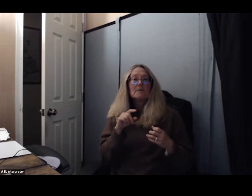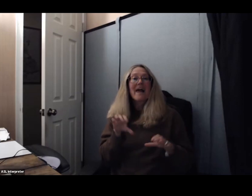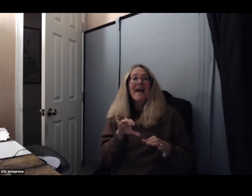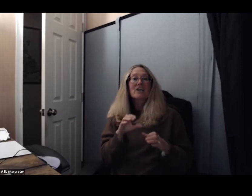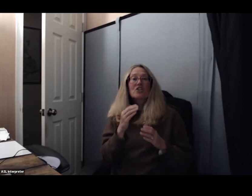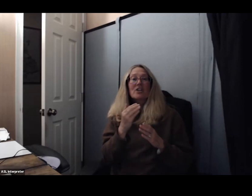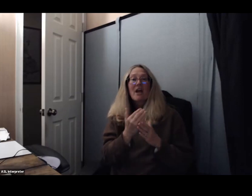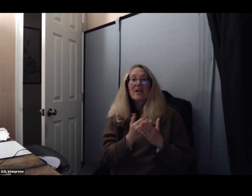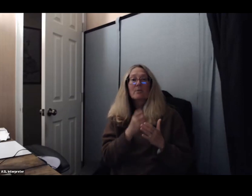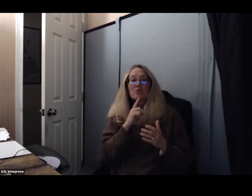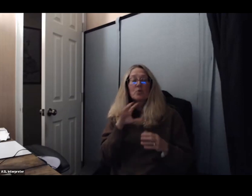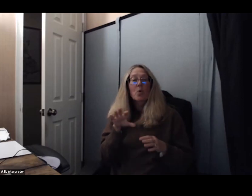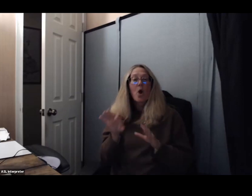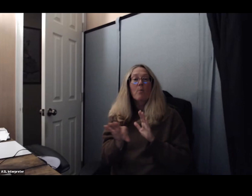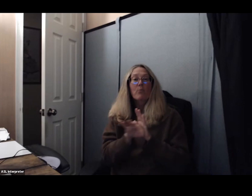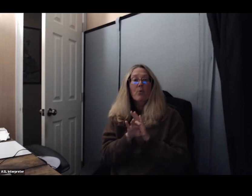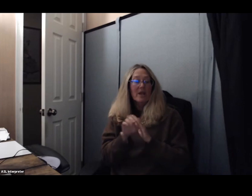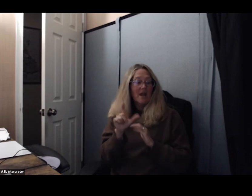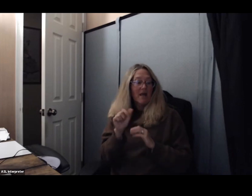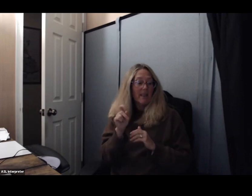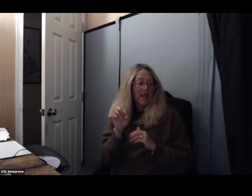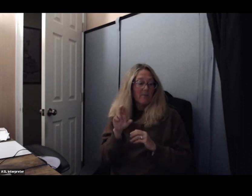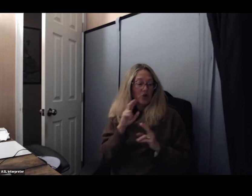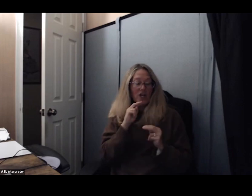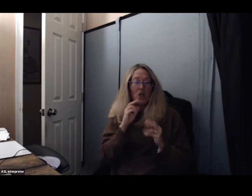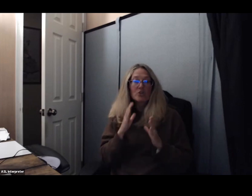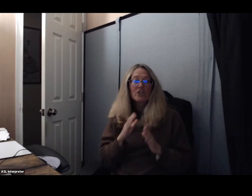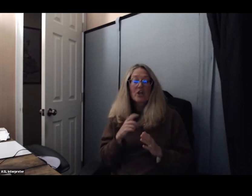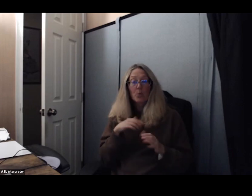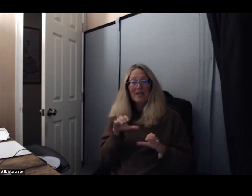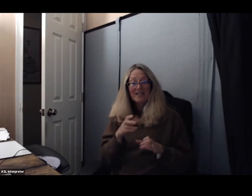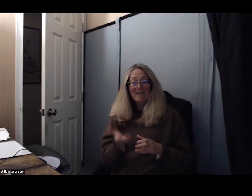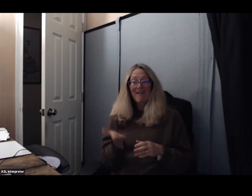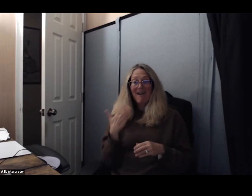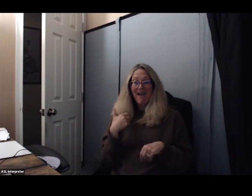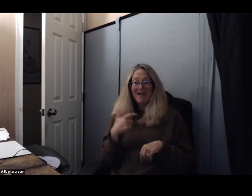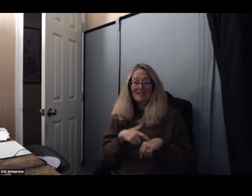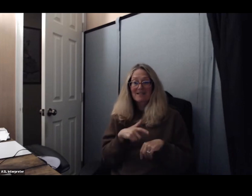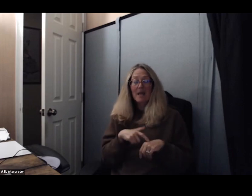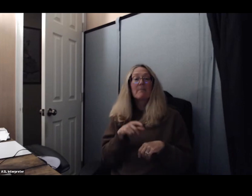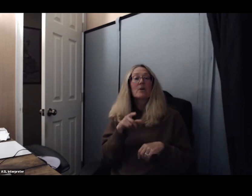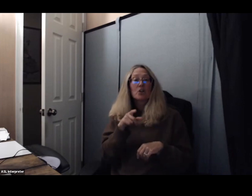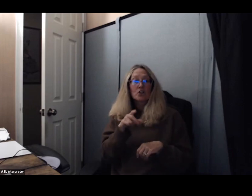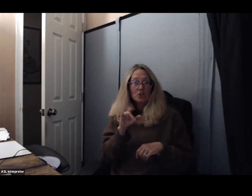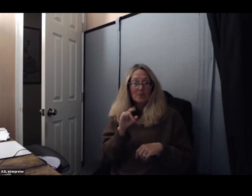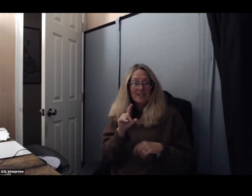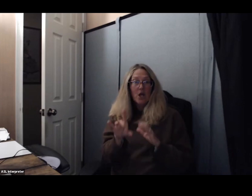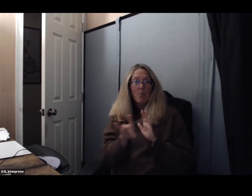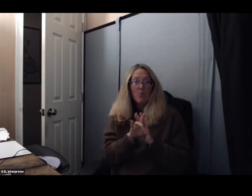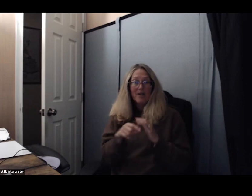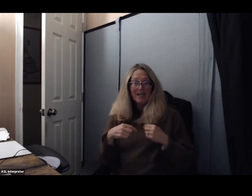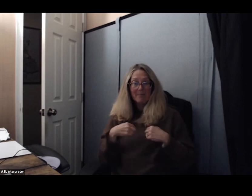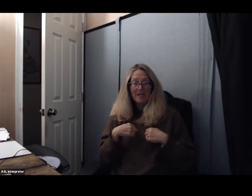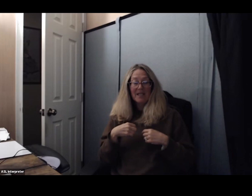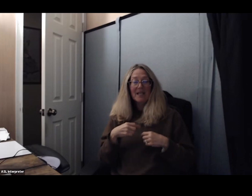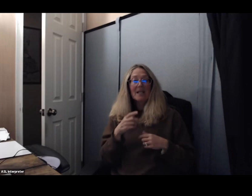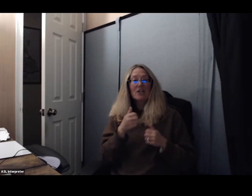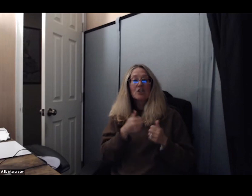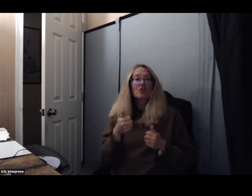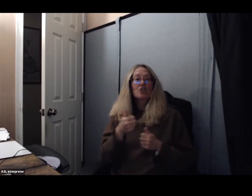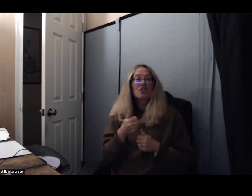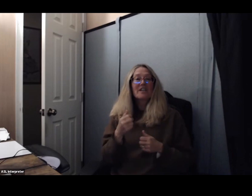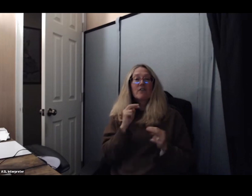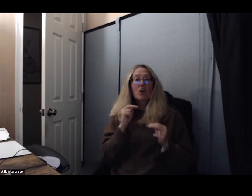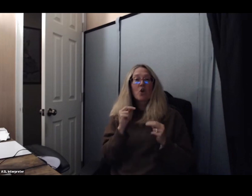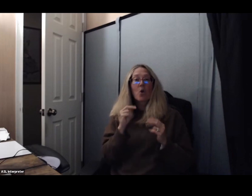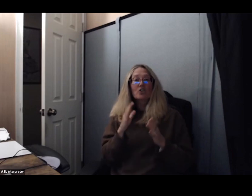to appoint a labor negotiator. Now, you may think, well, we did this last time, and you did. You appointed me as your chief labor